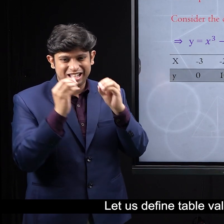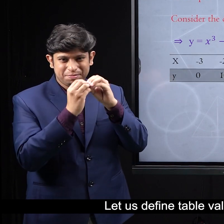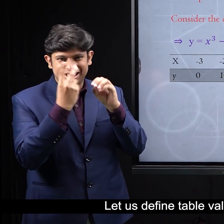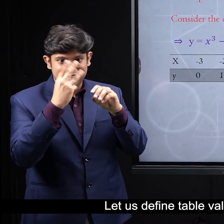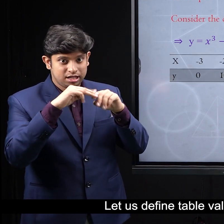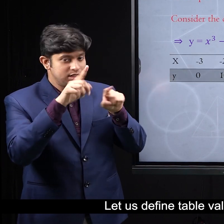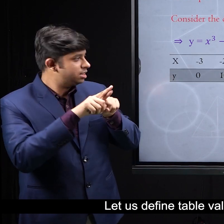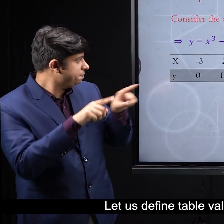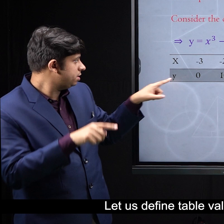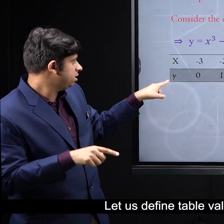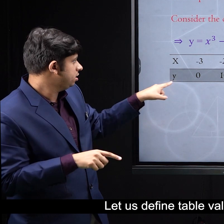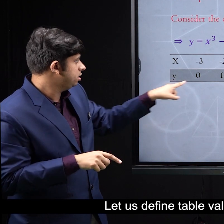polynomial as shown.